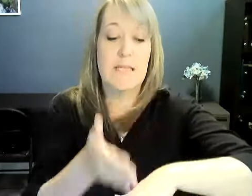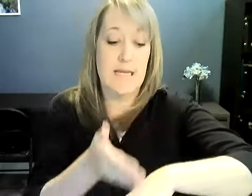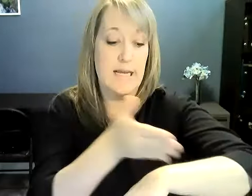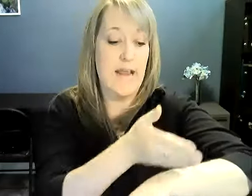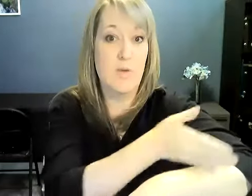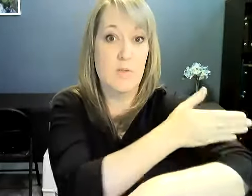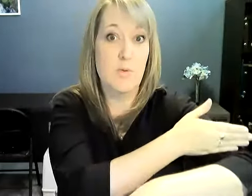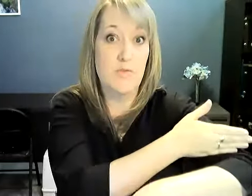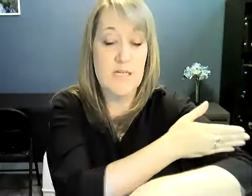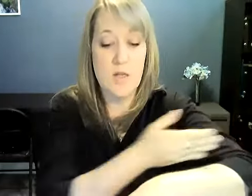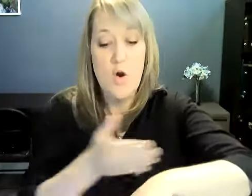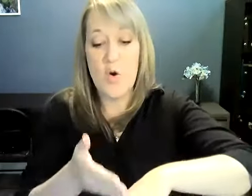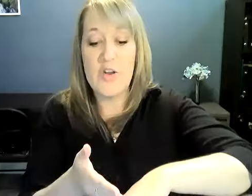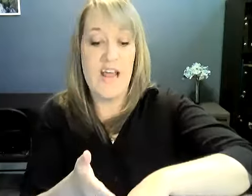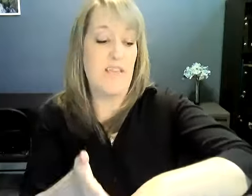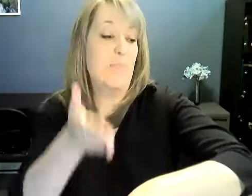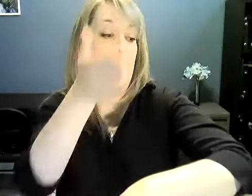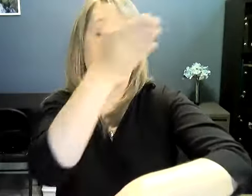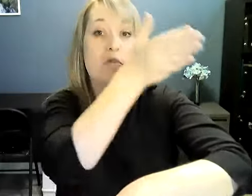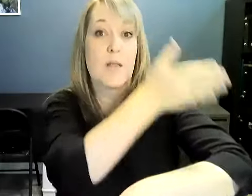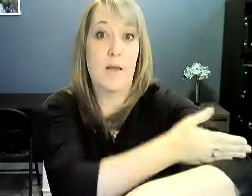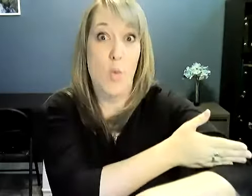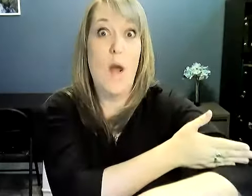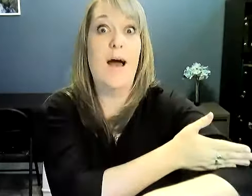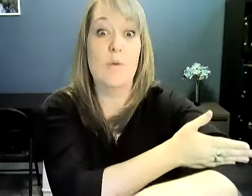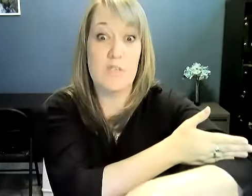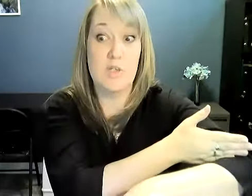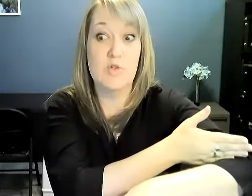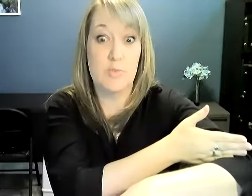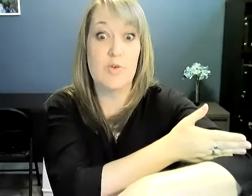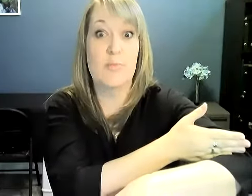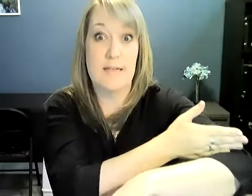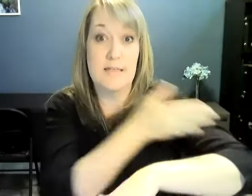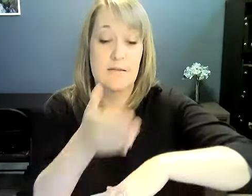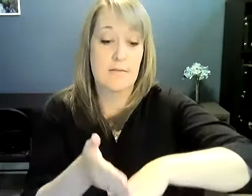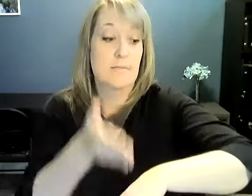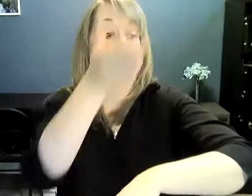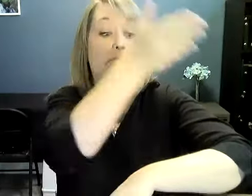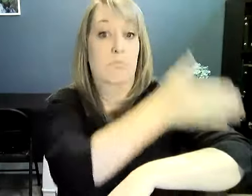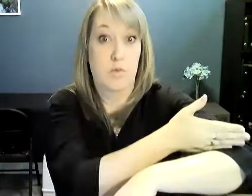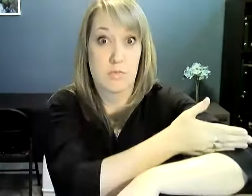It can have multiple movements, or you can have like a big movement, like, wow, that was a huge improvement.